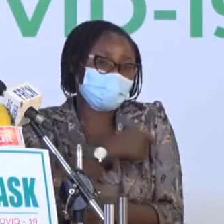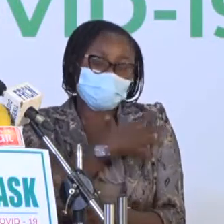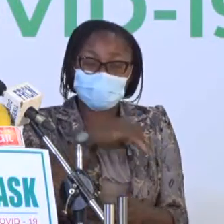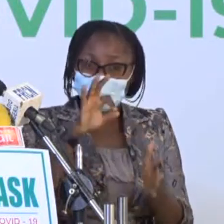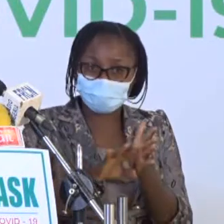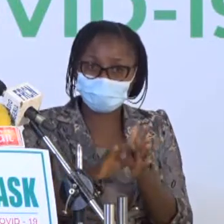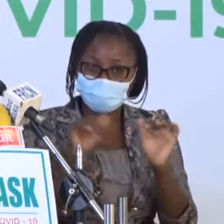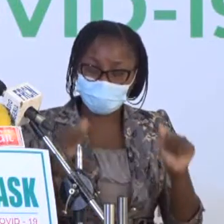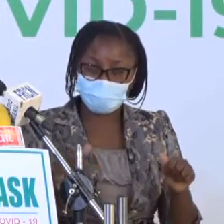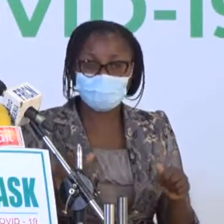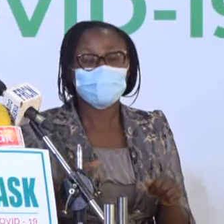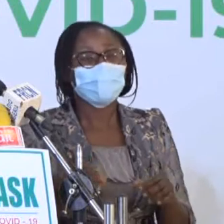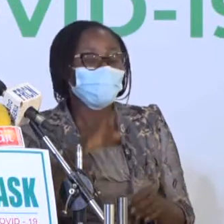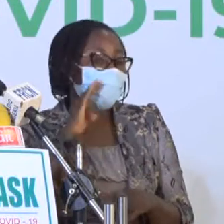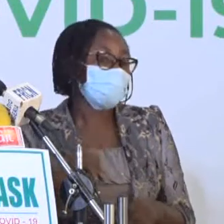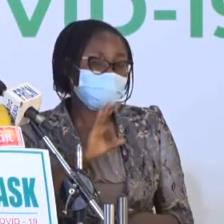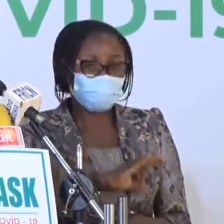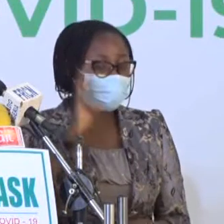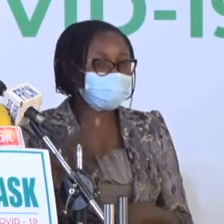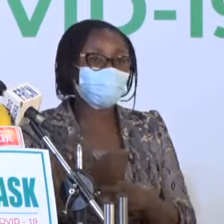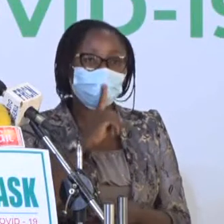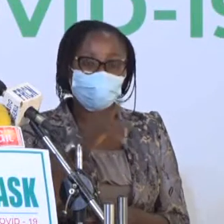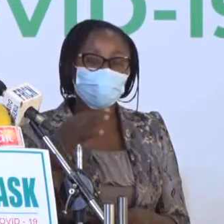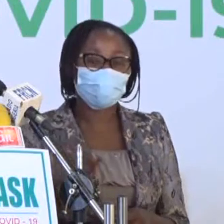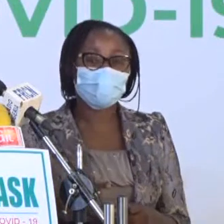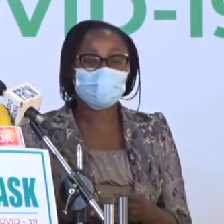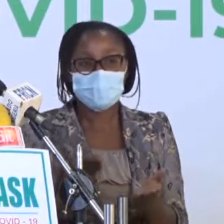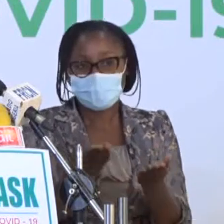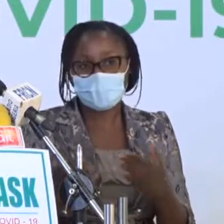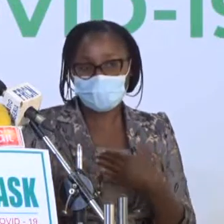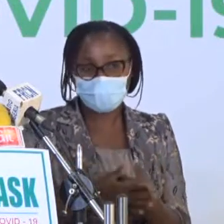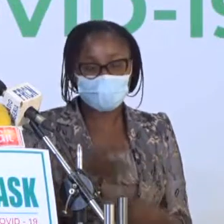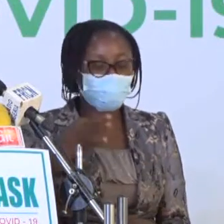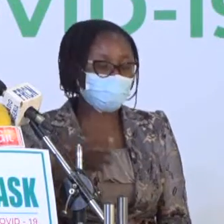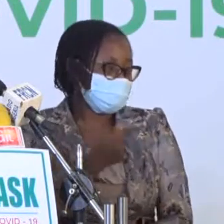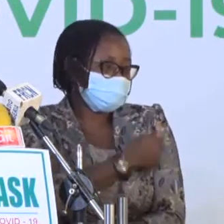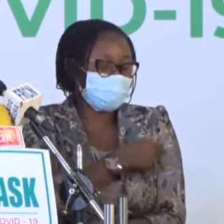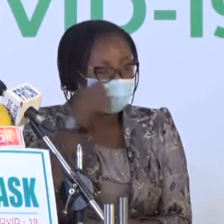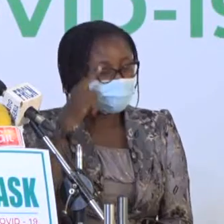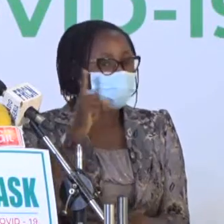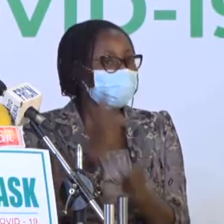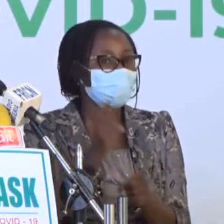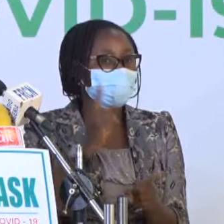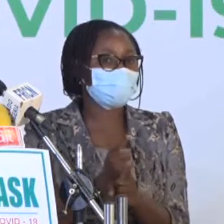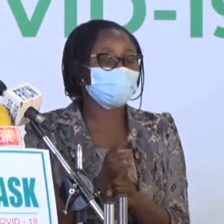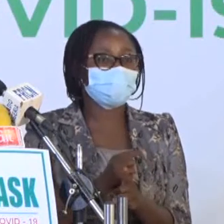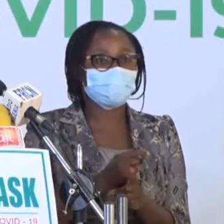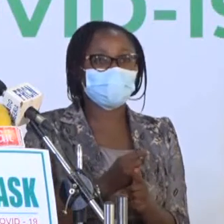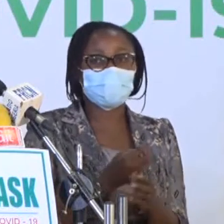accountability officers will ensure retrieval of vaccines vials for proper disposal.